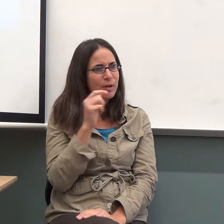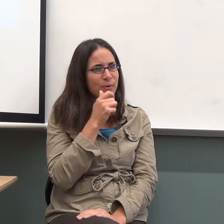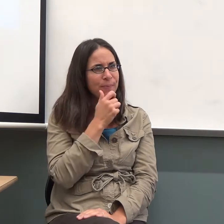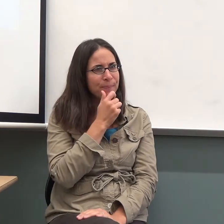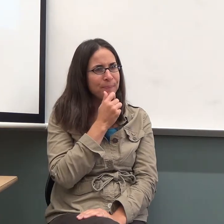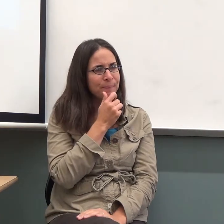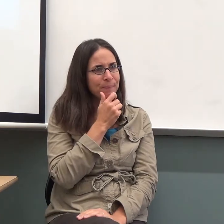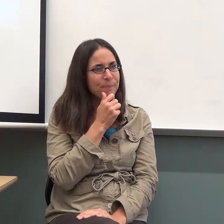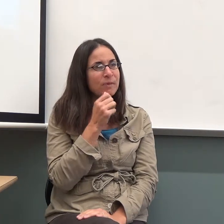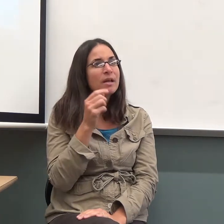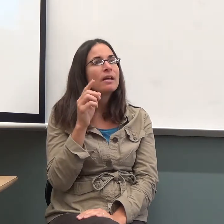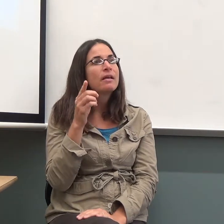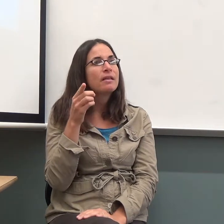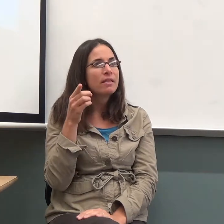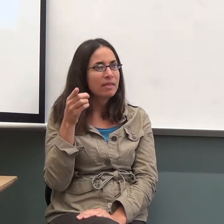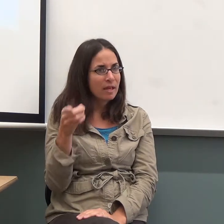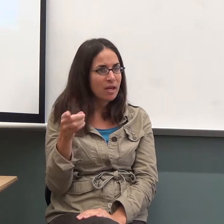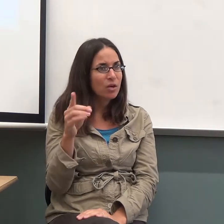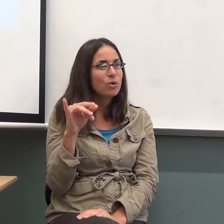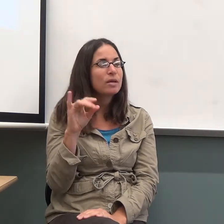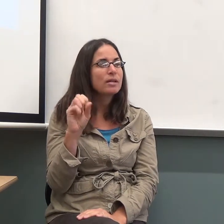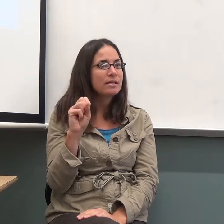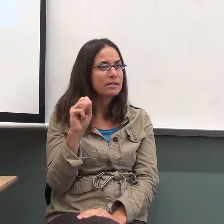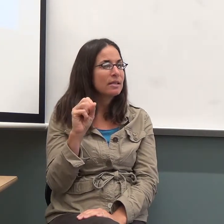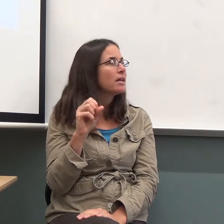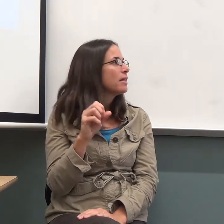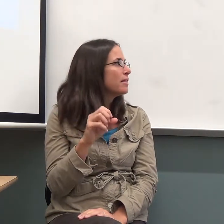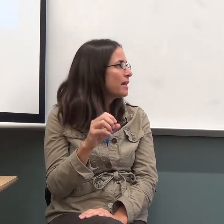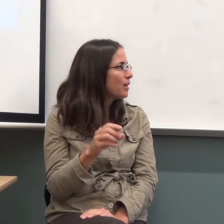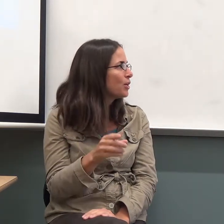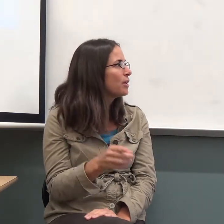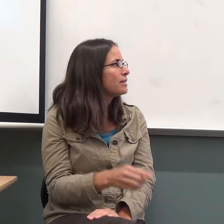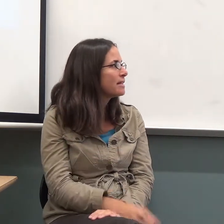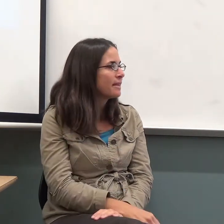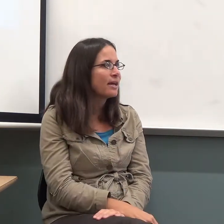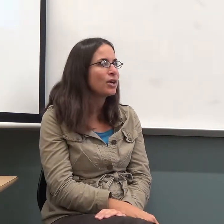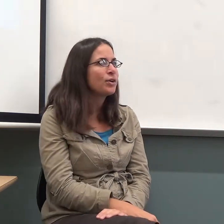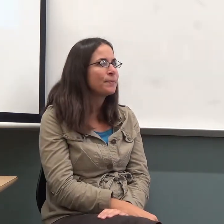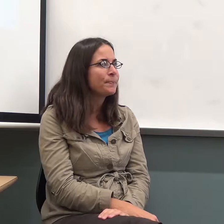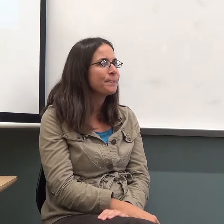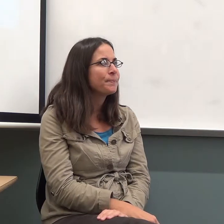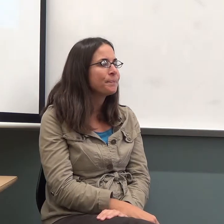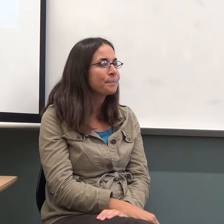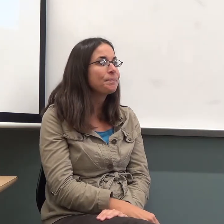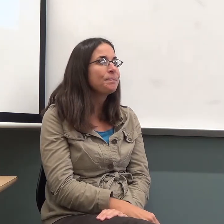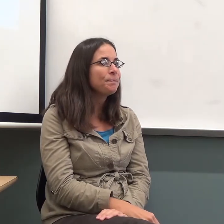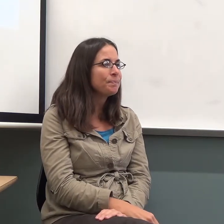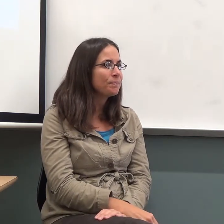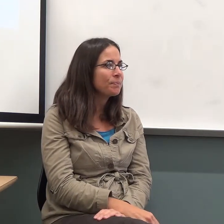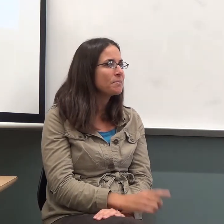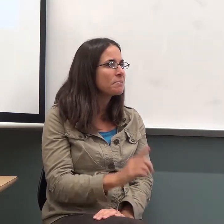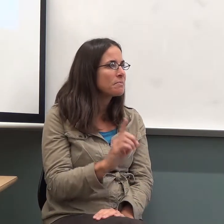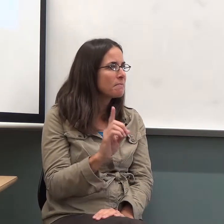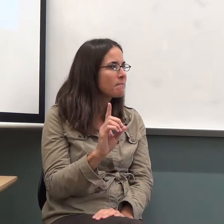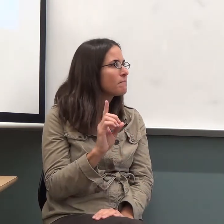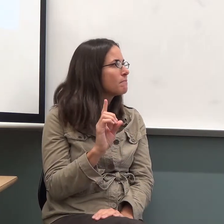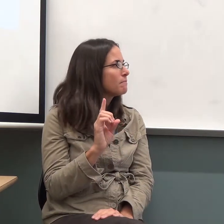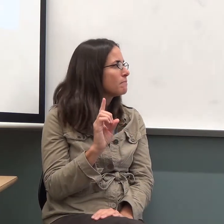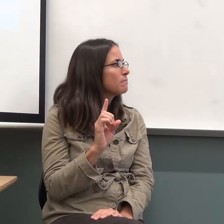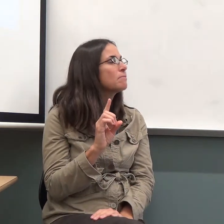There is a lot of candy given out. There is, There, How about- there. there Let's- is candy given on Halloween. Let's change